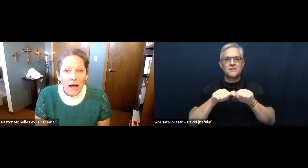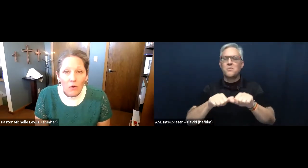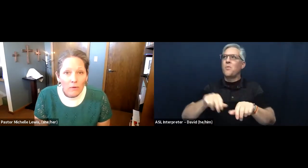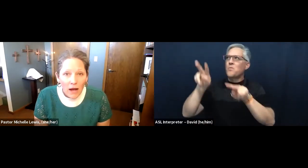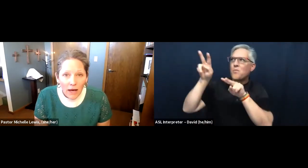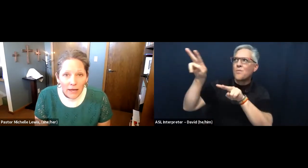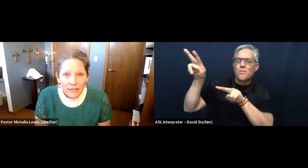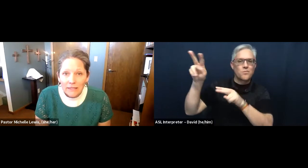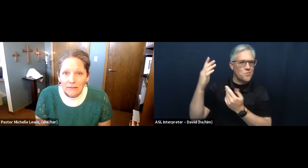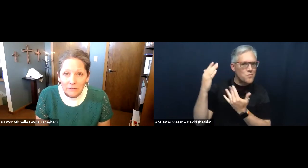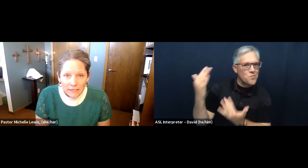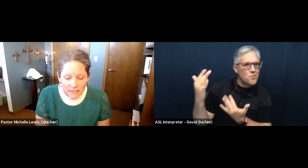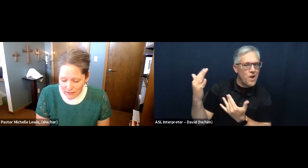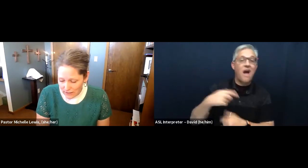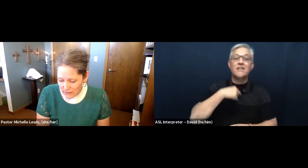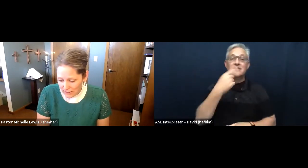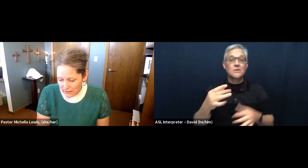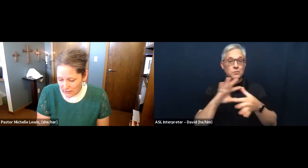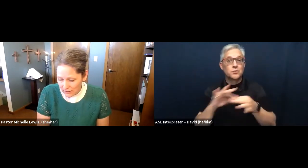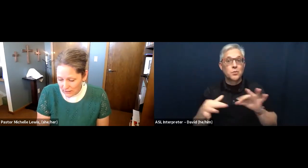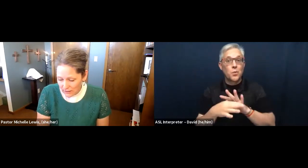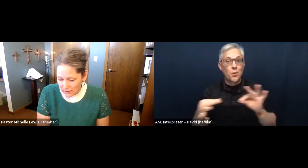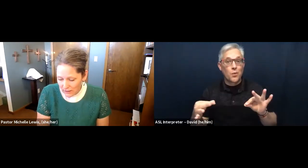of how God leads us,